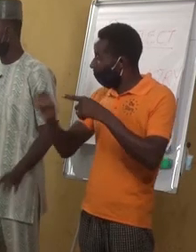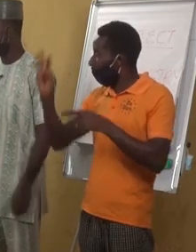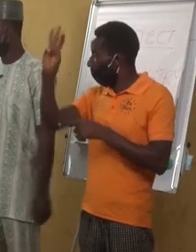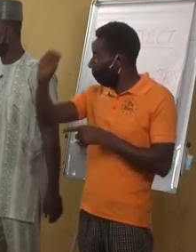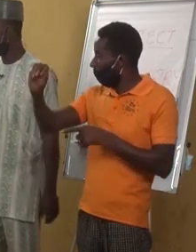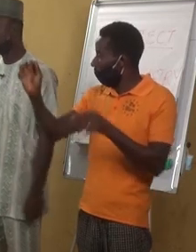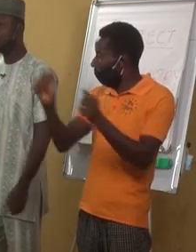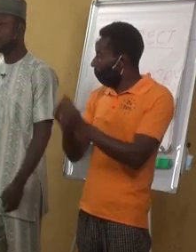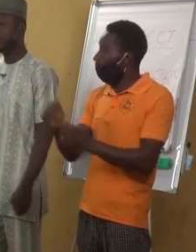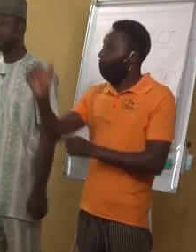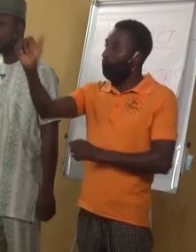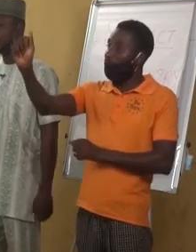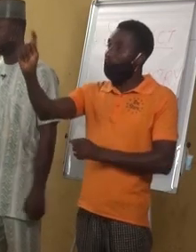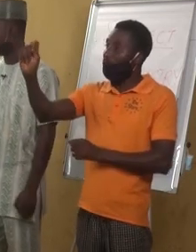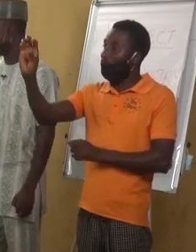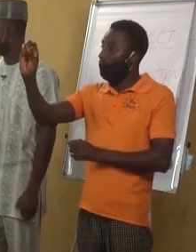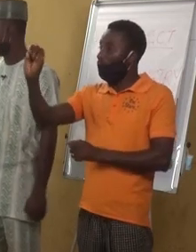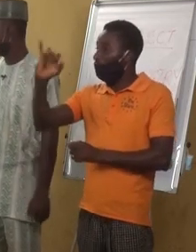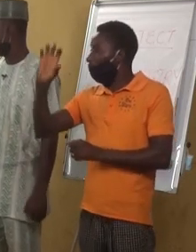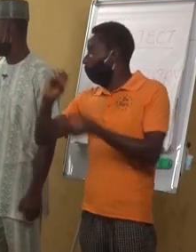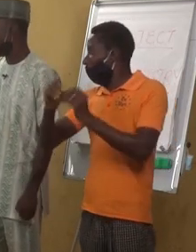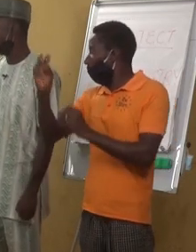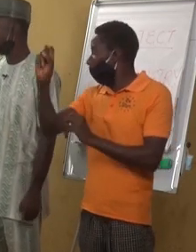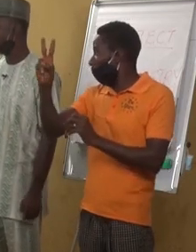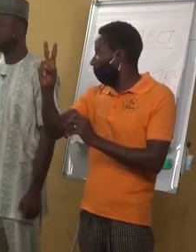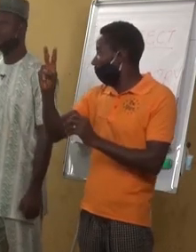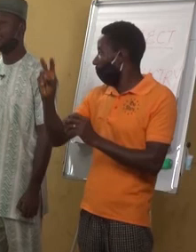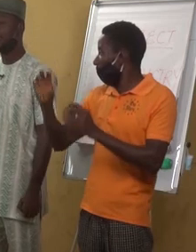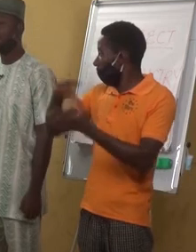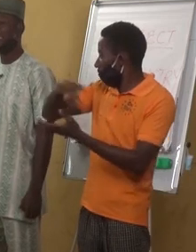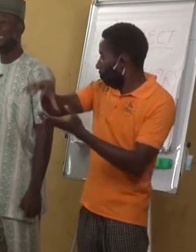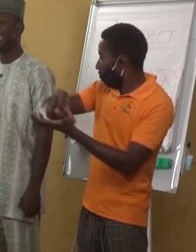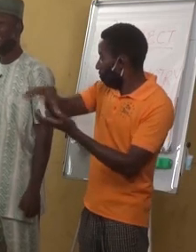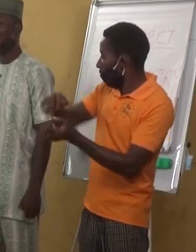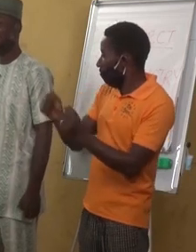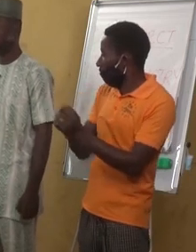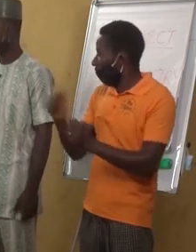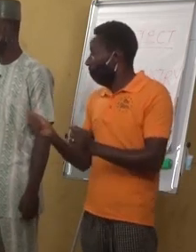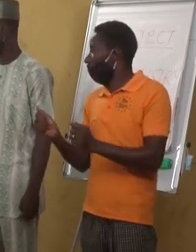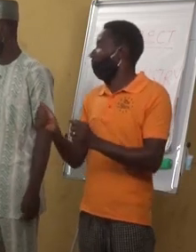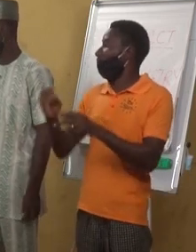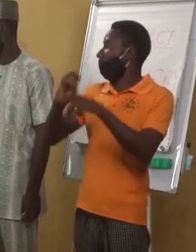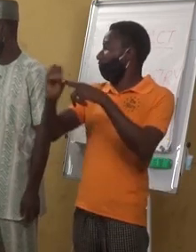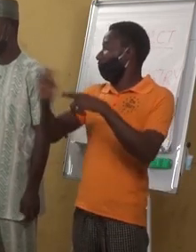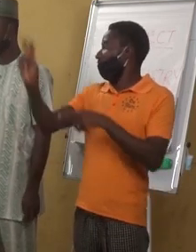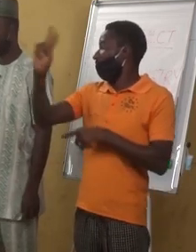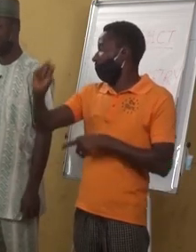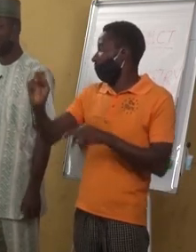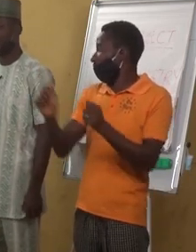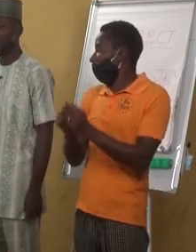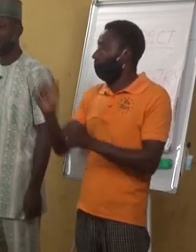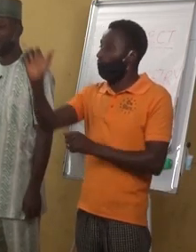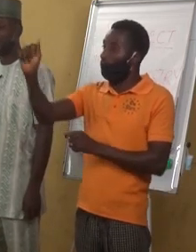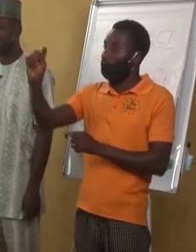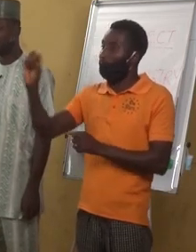M with atomic number 12 combines with another element N with atomic number